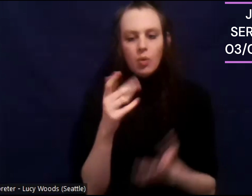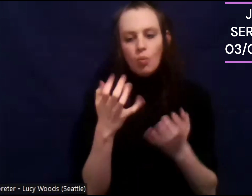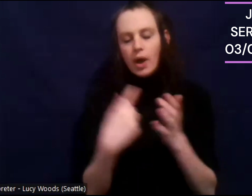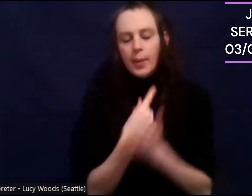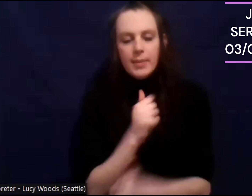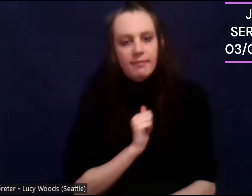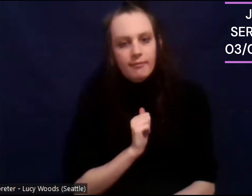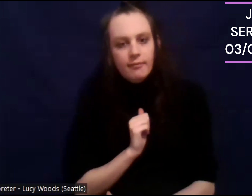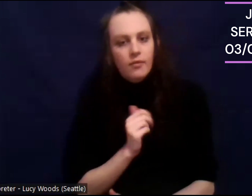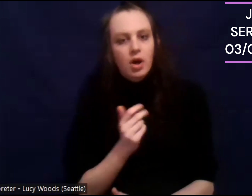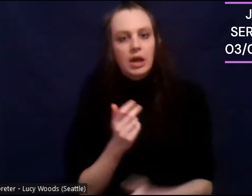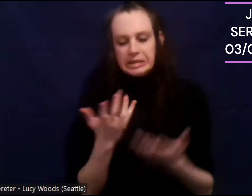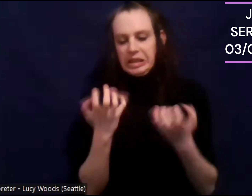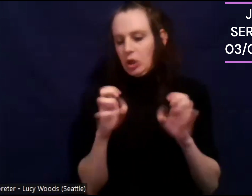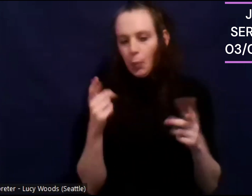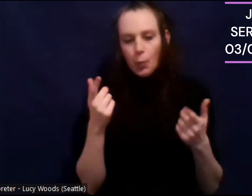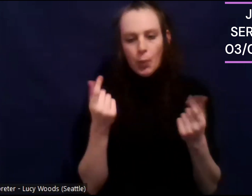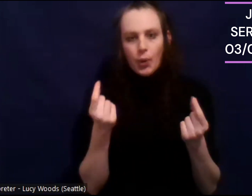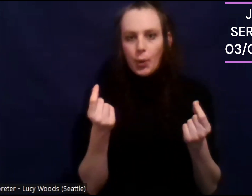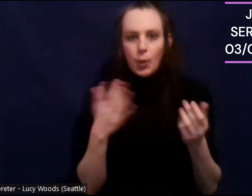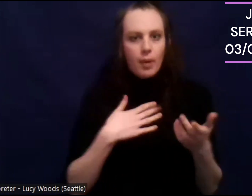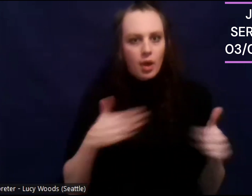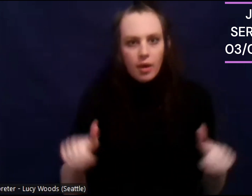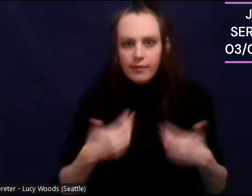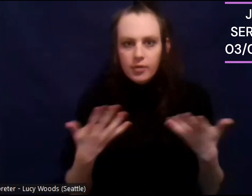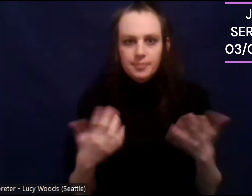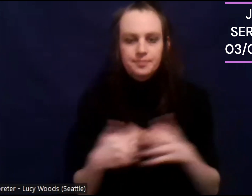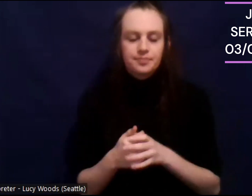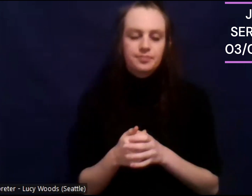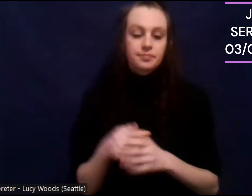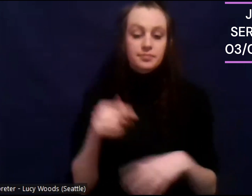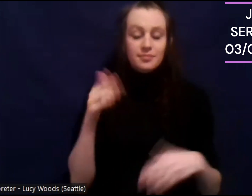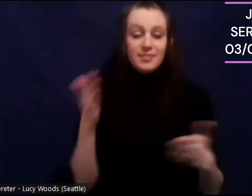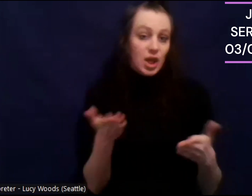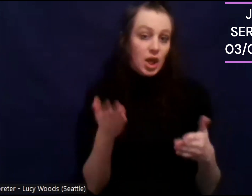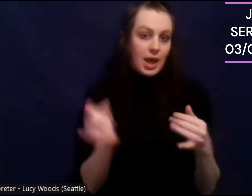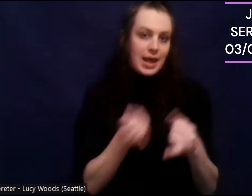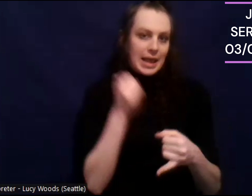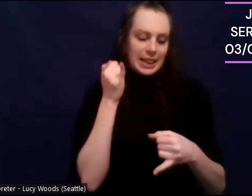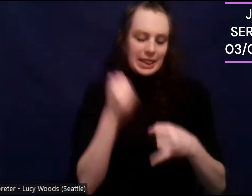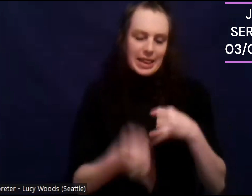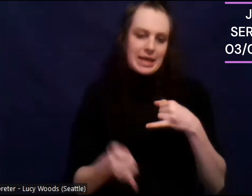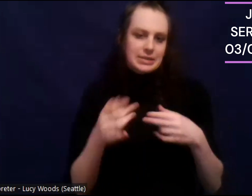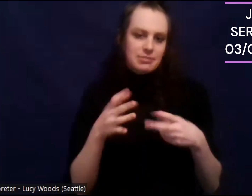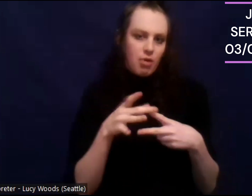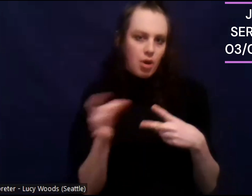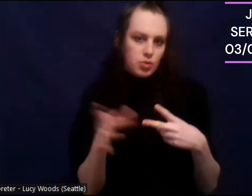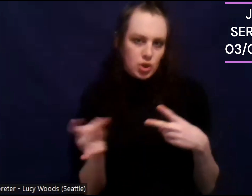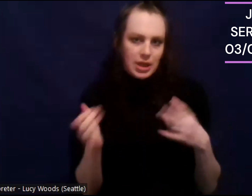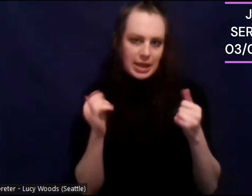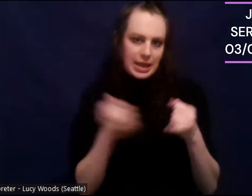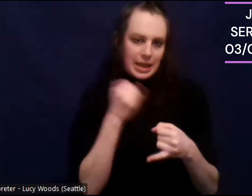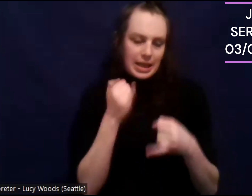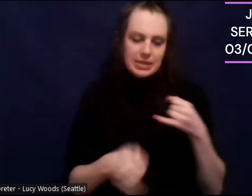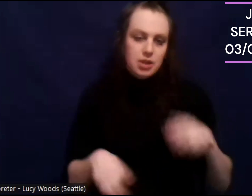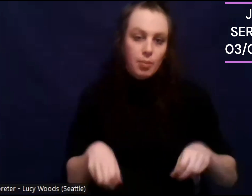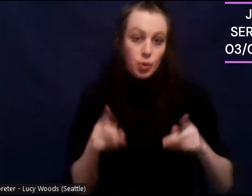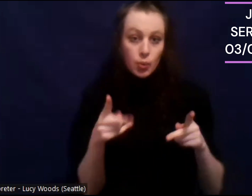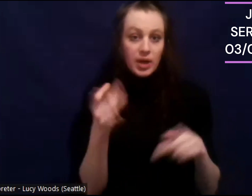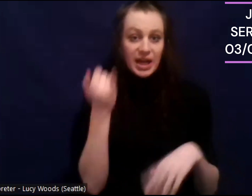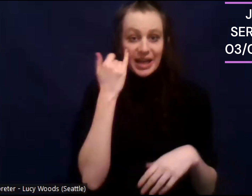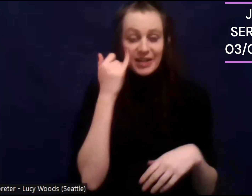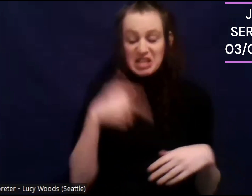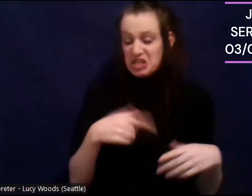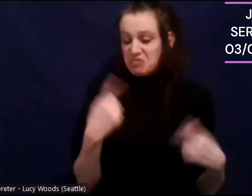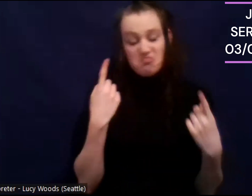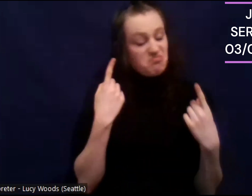else to do with my life. This was the last stop, as it were. It was this had to work, or